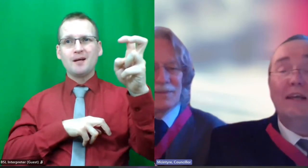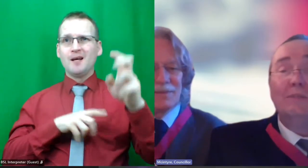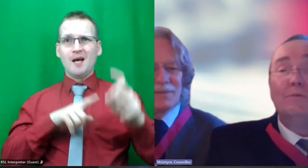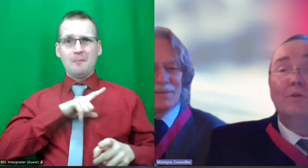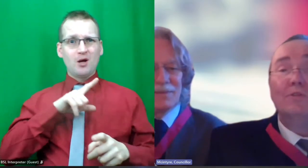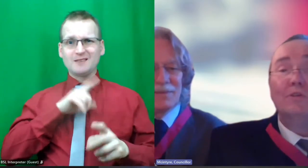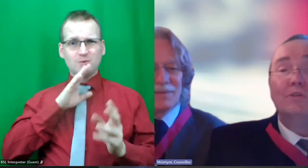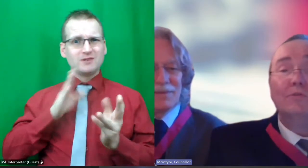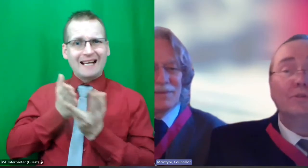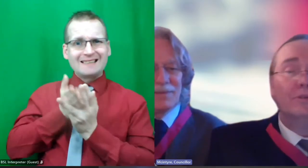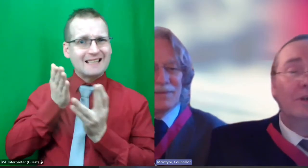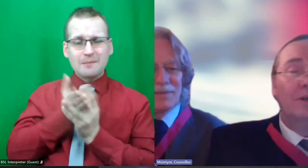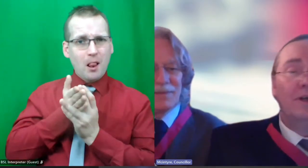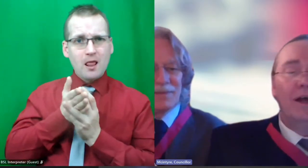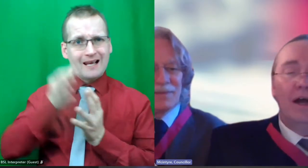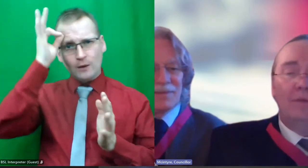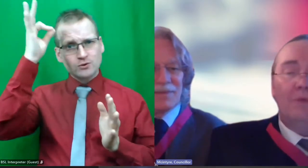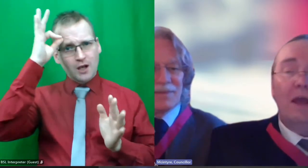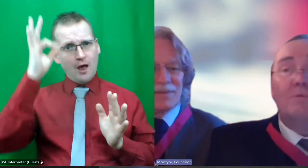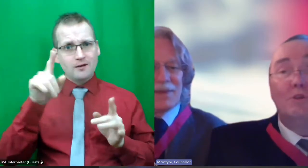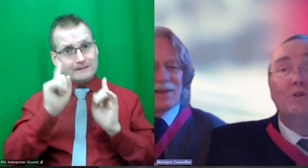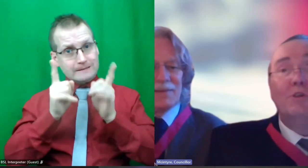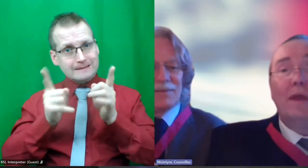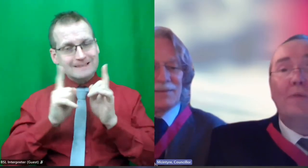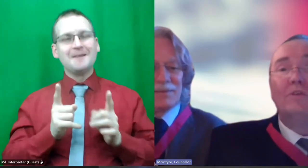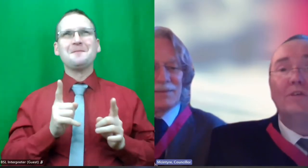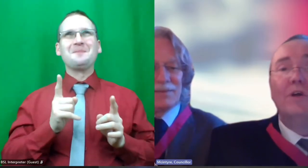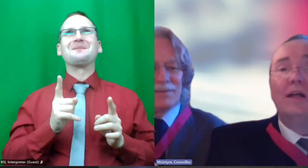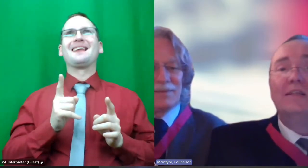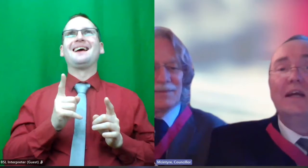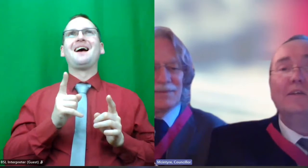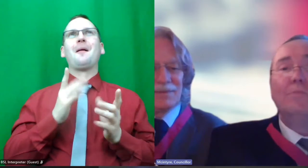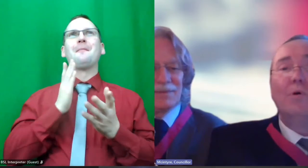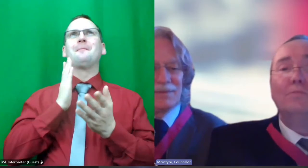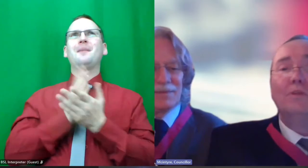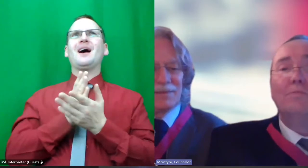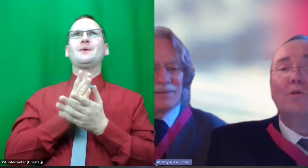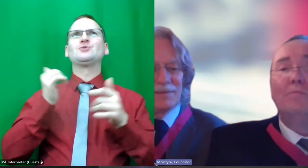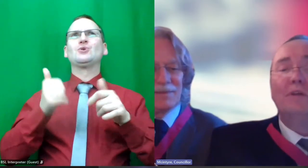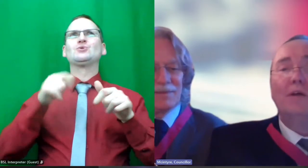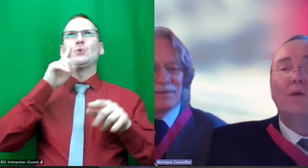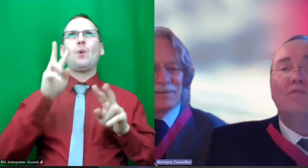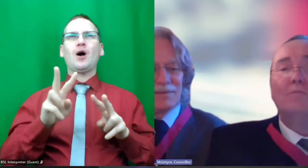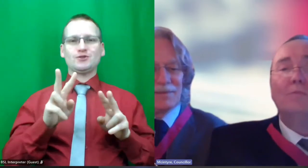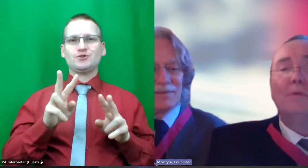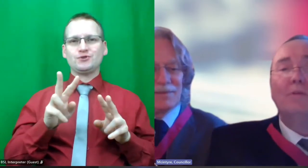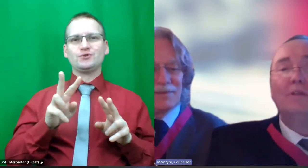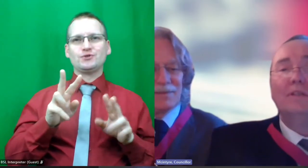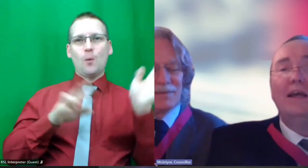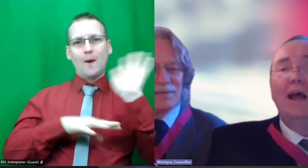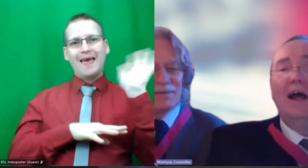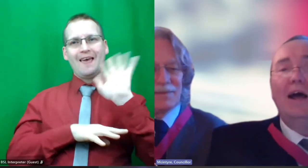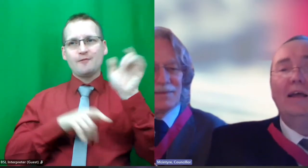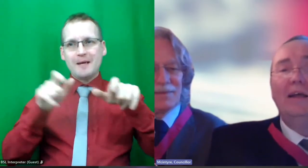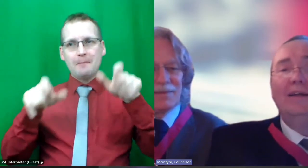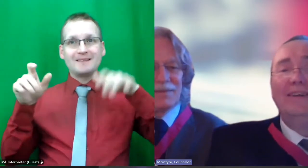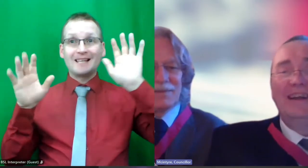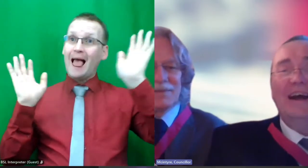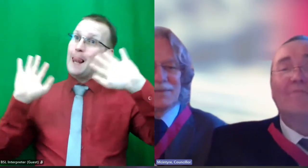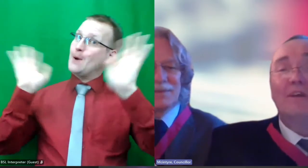wasn't accessible, Councillor Jones, it was good to be able to stand at the bottom of the monument and wave up to people and say,